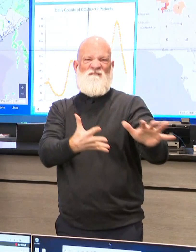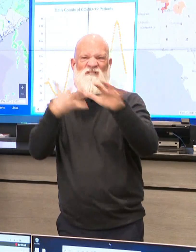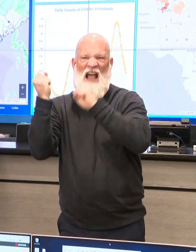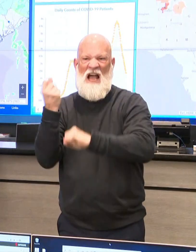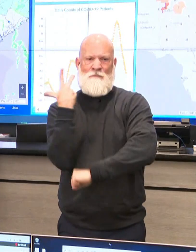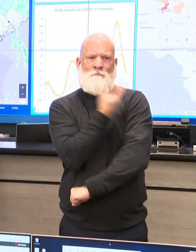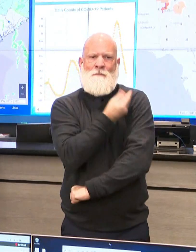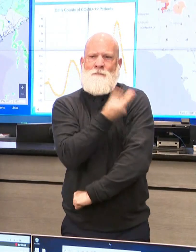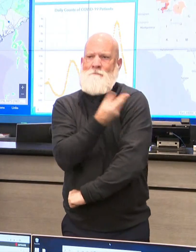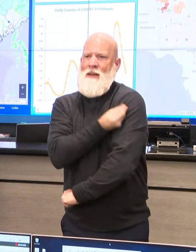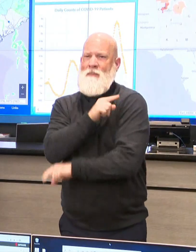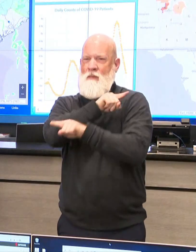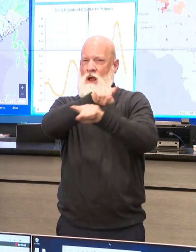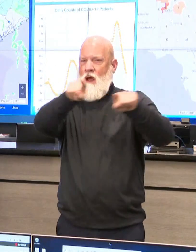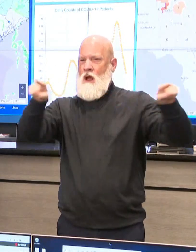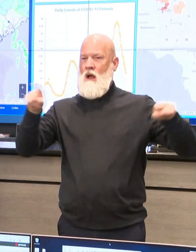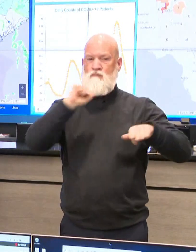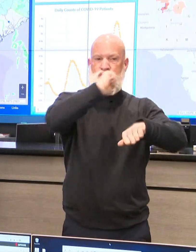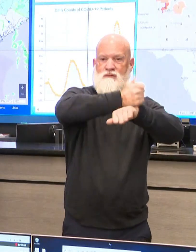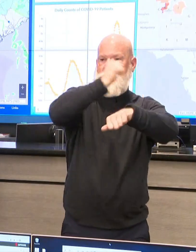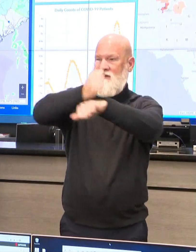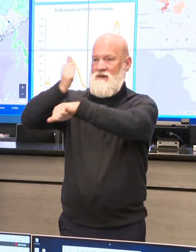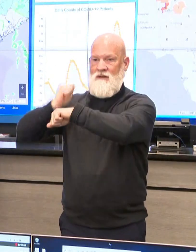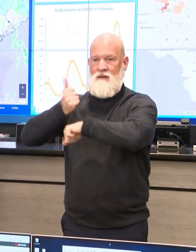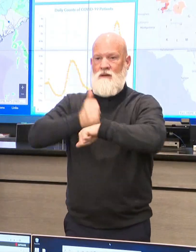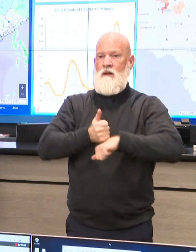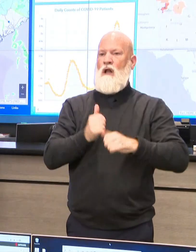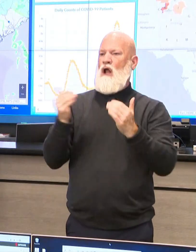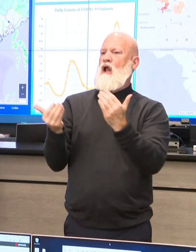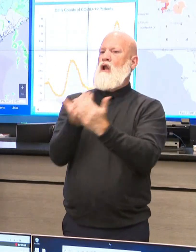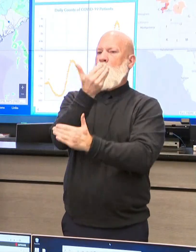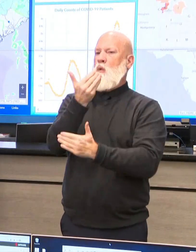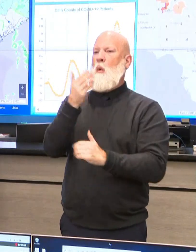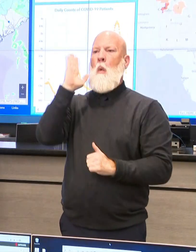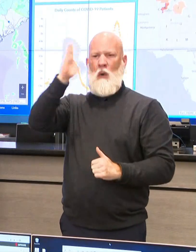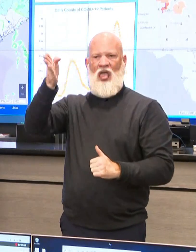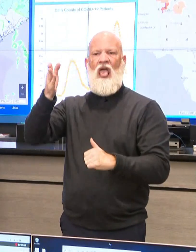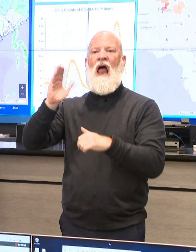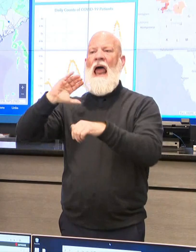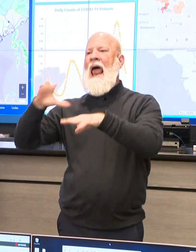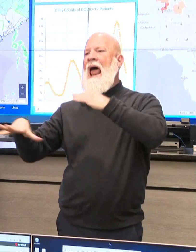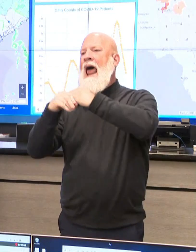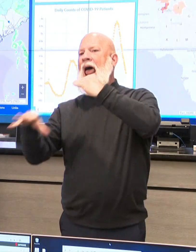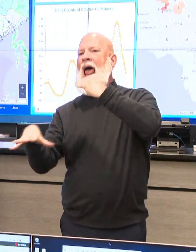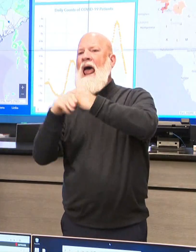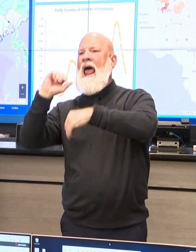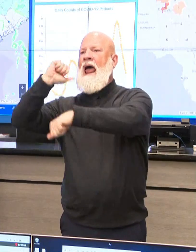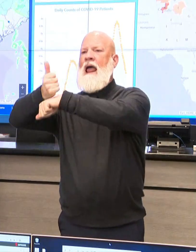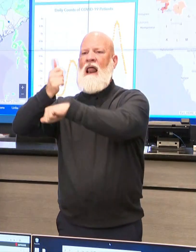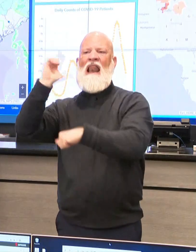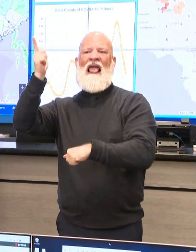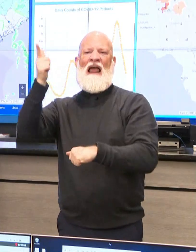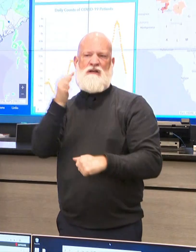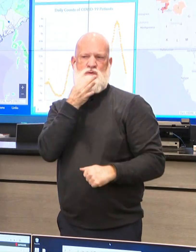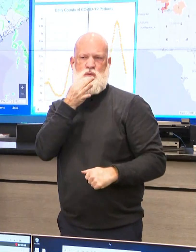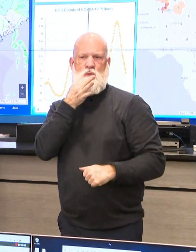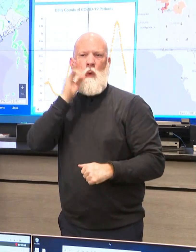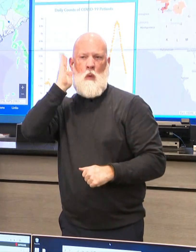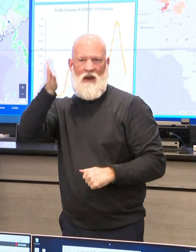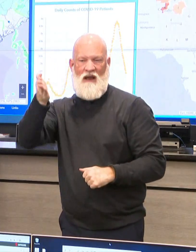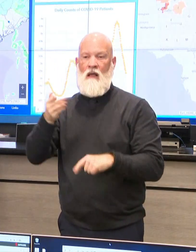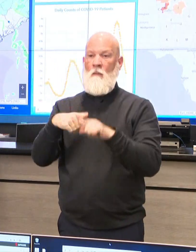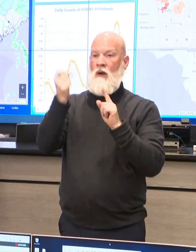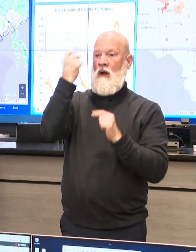Georgians. Given our significant progress in vaccinating the 1A plus population and the steady increase